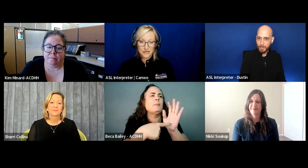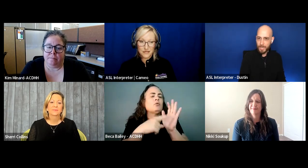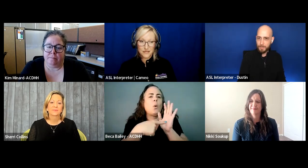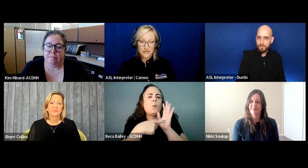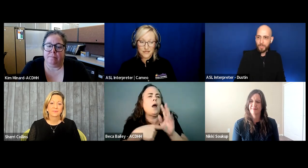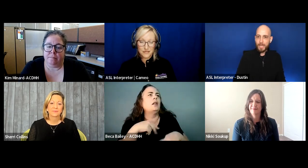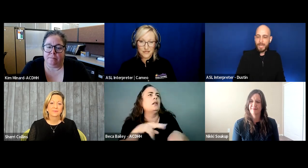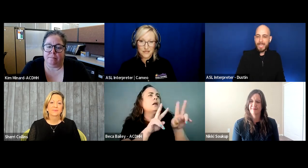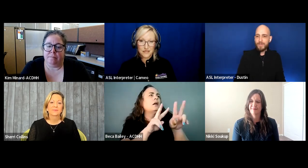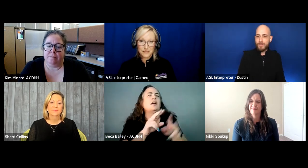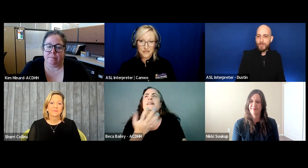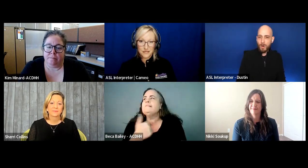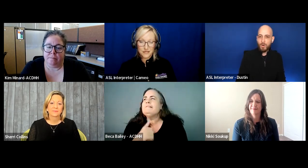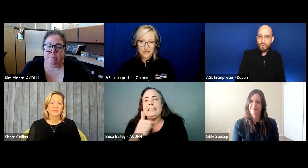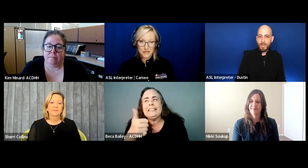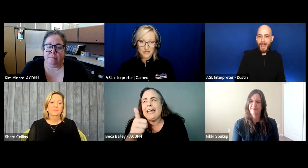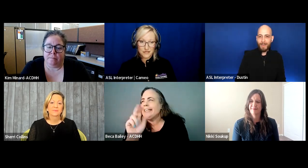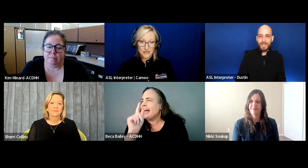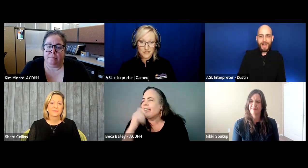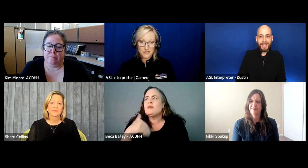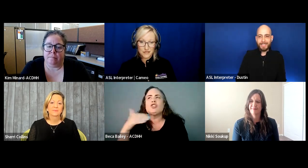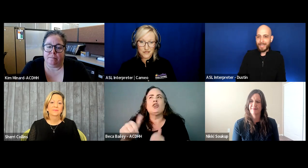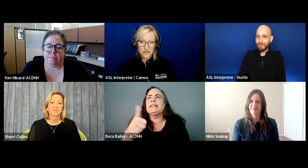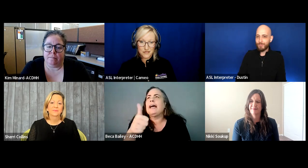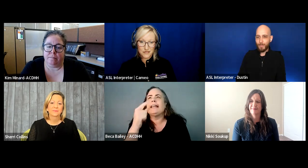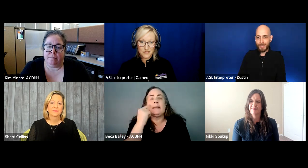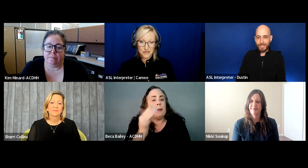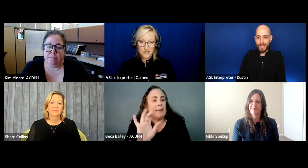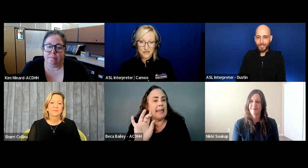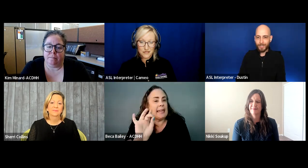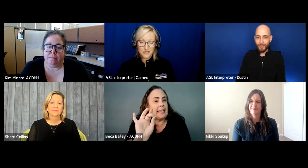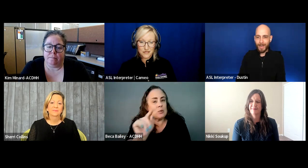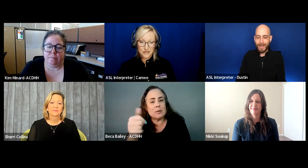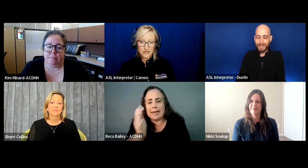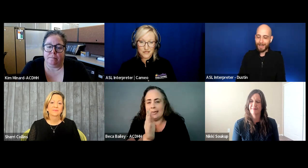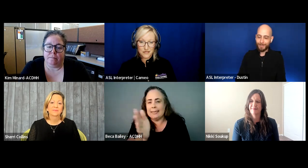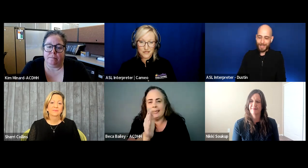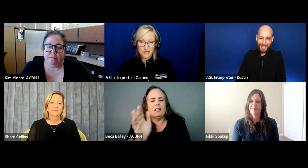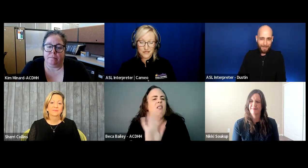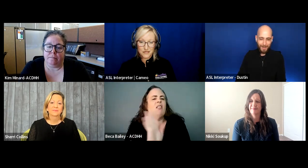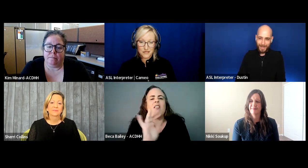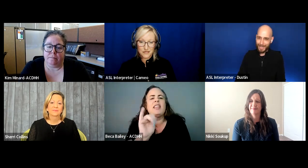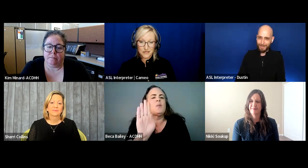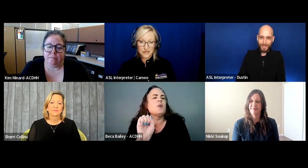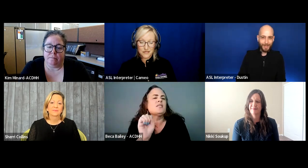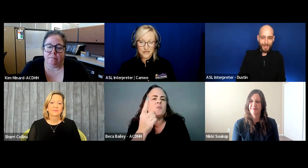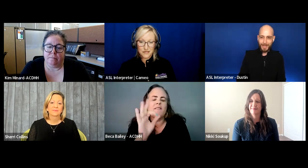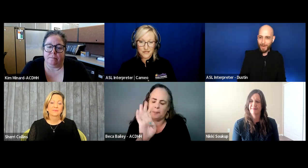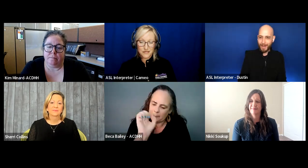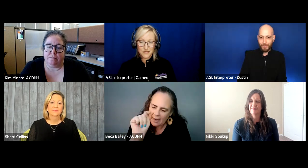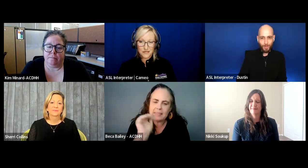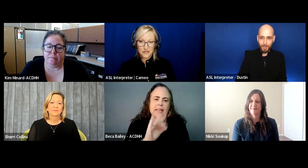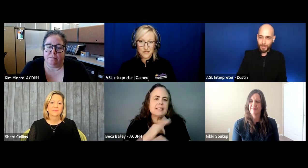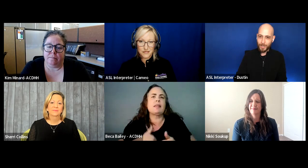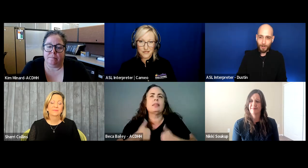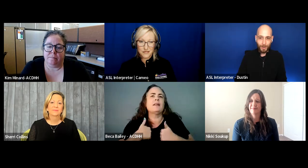well-educated family. Even though having that deaf representation, I think I may have been 10, but